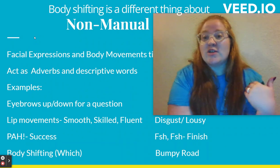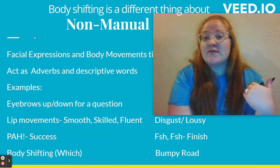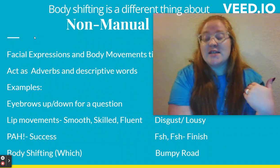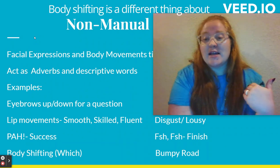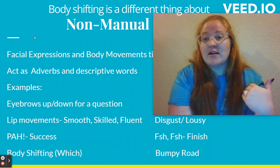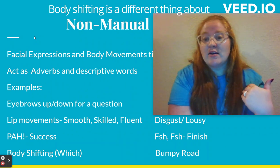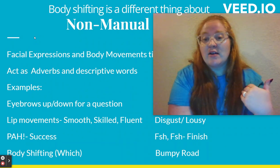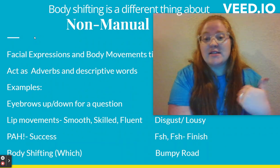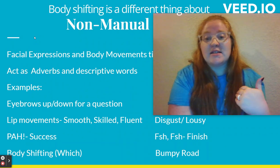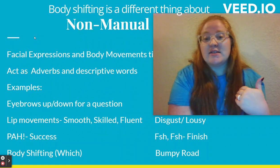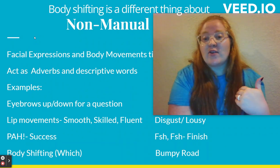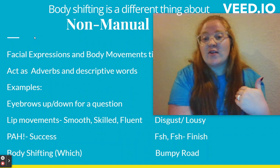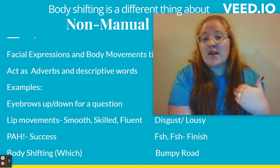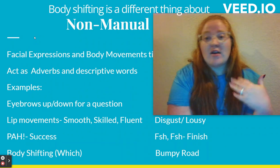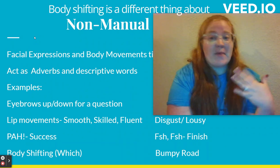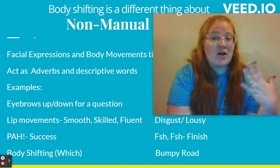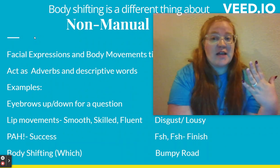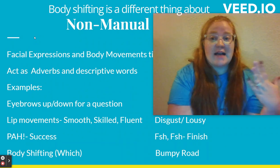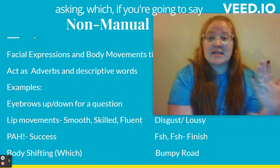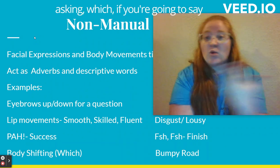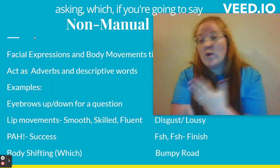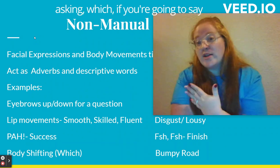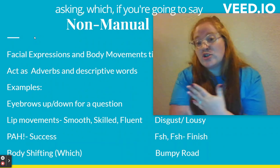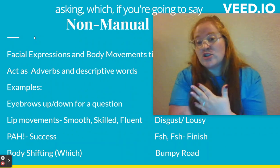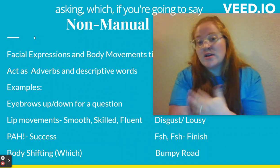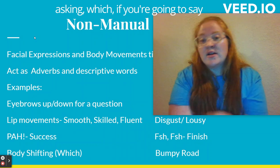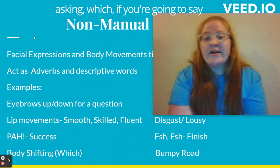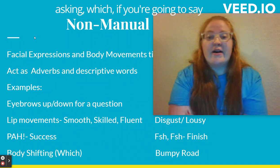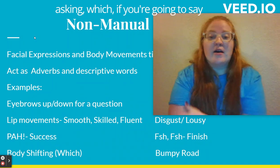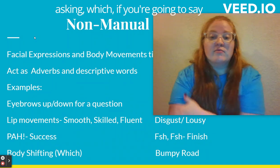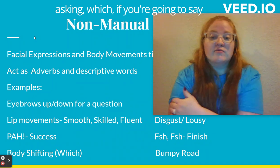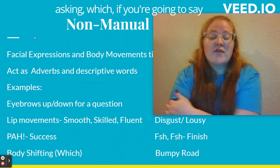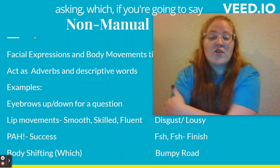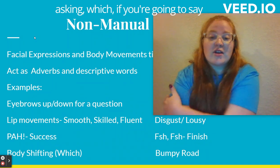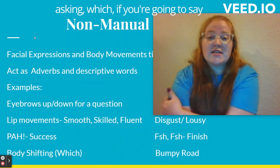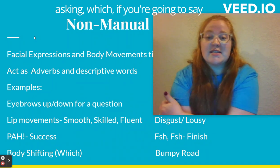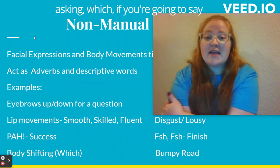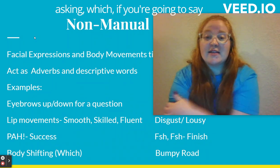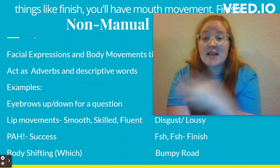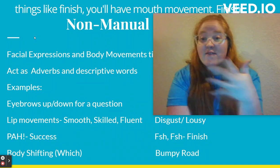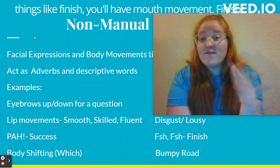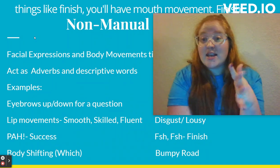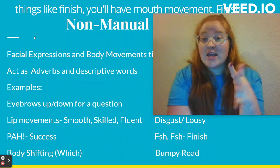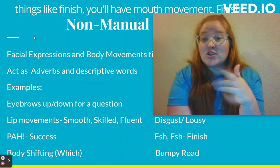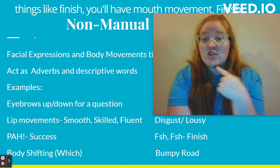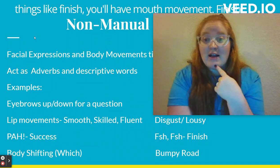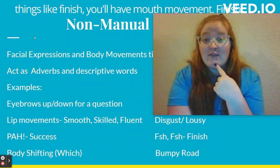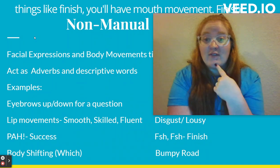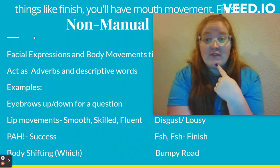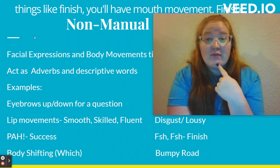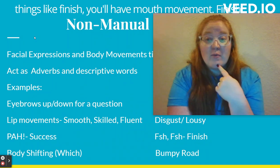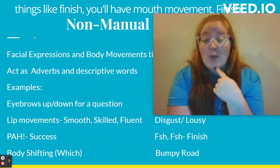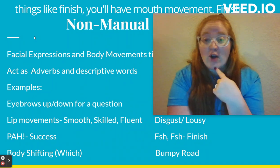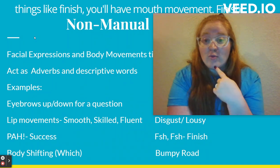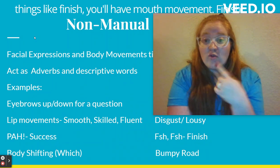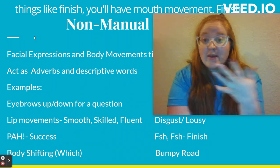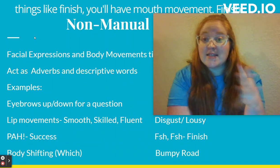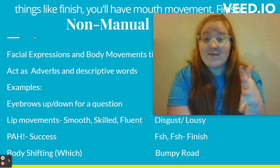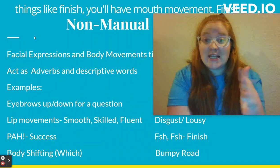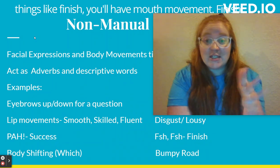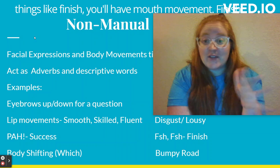Body shifting is a different thing about asking which. If you're going to say things like finish, you'll have